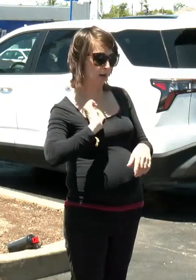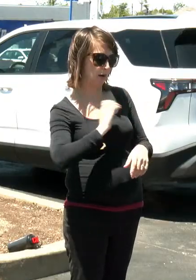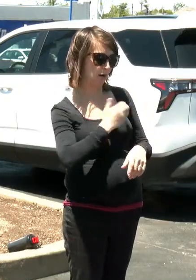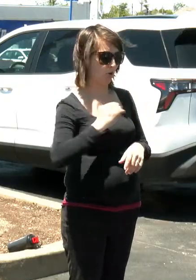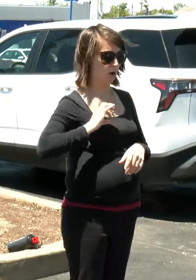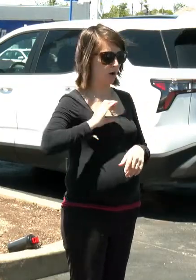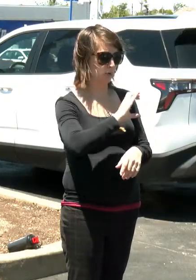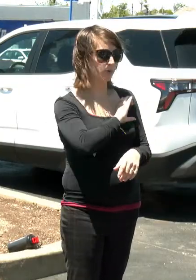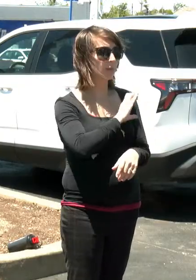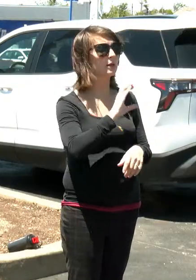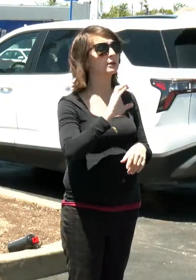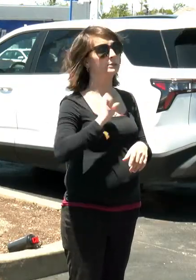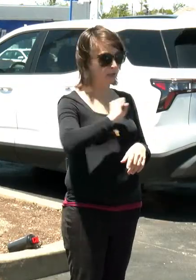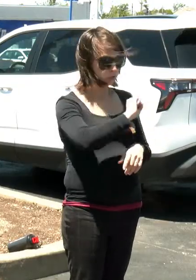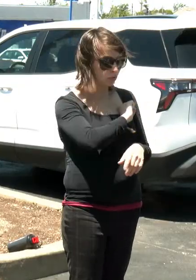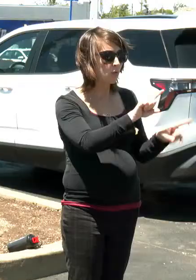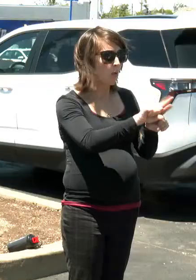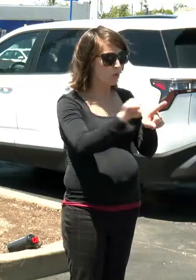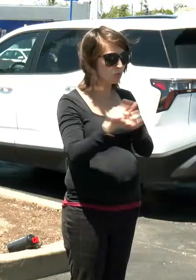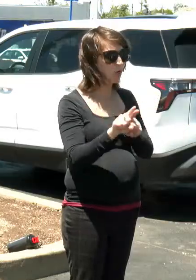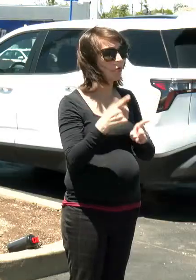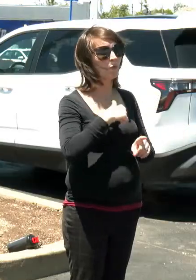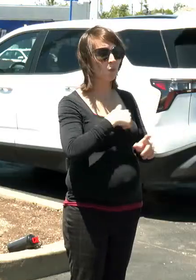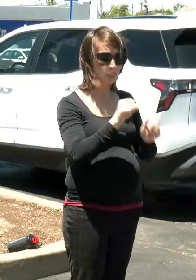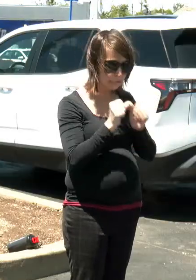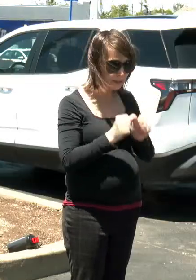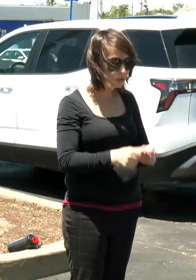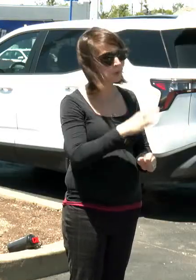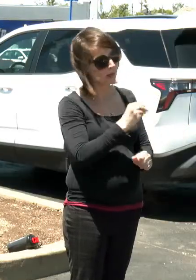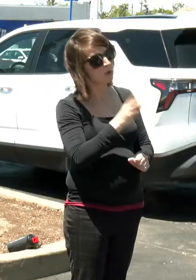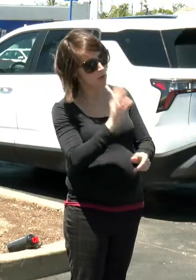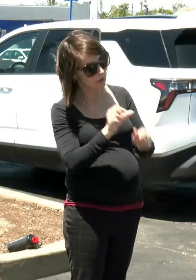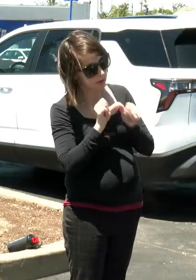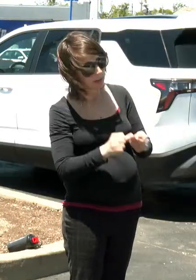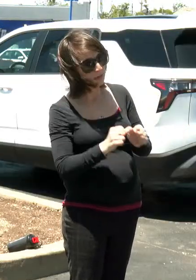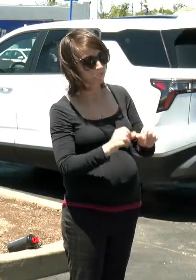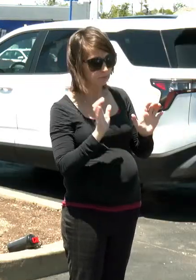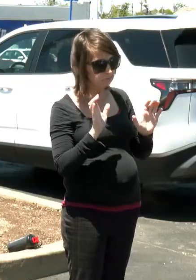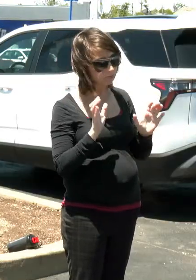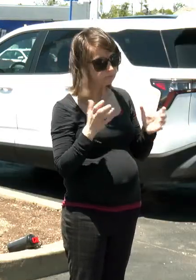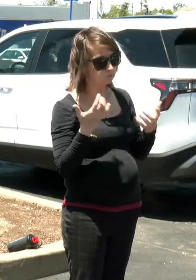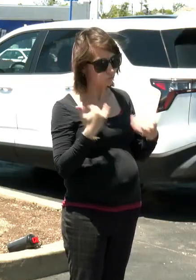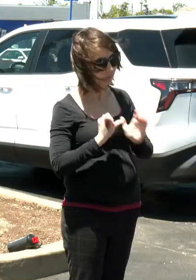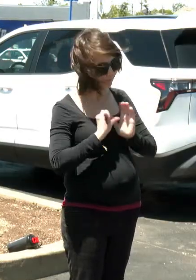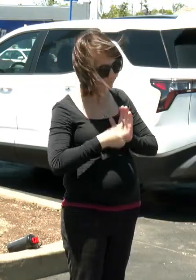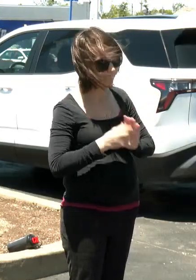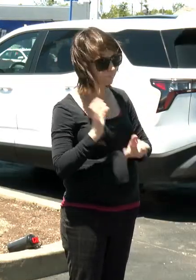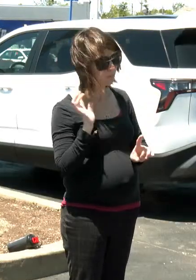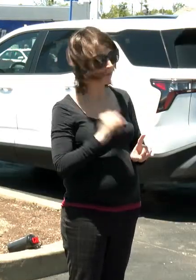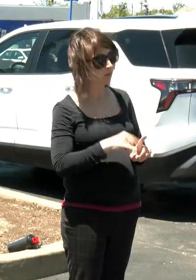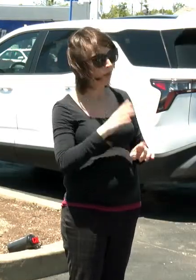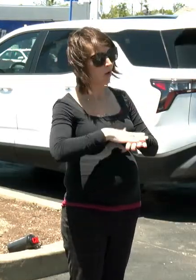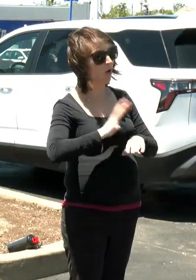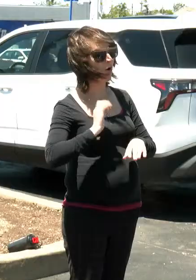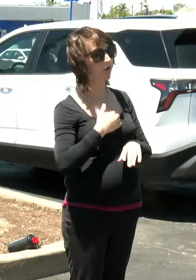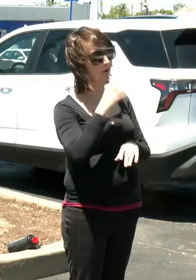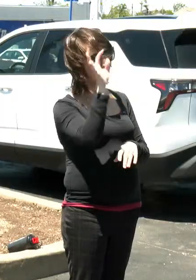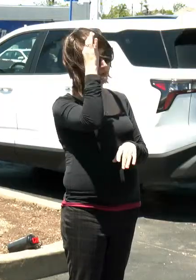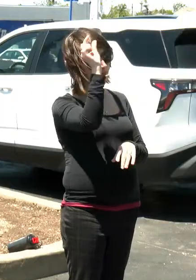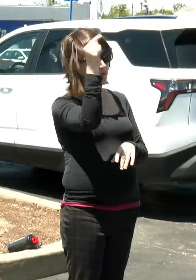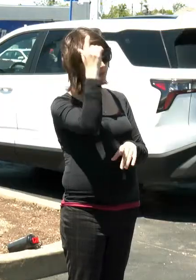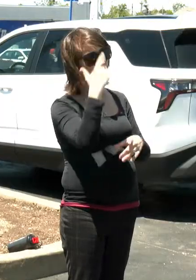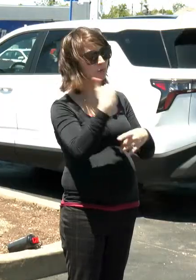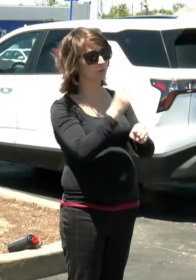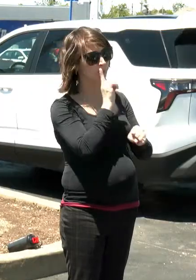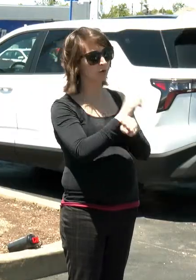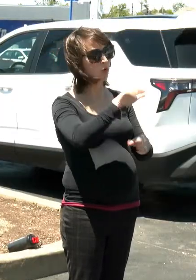have personally will continue to push hard on this, on our federal government, to make sure that the St. Louisans,